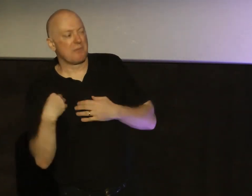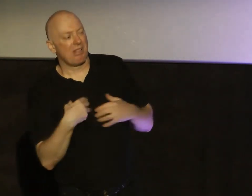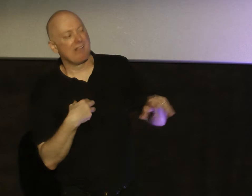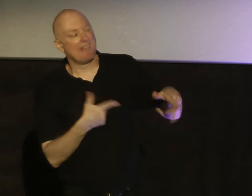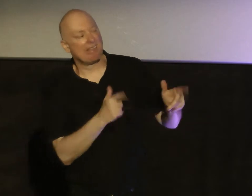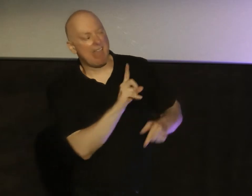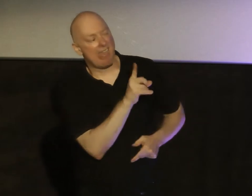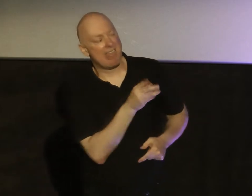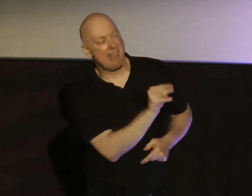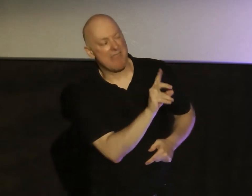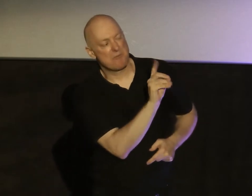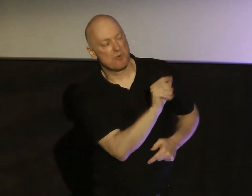responsibilities seriously?